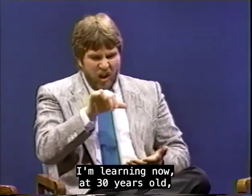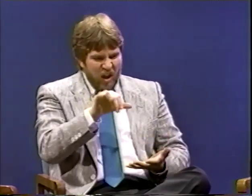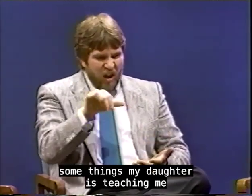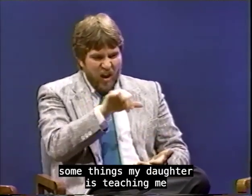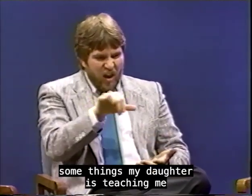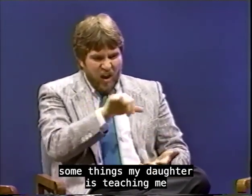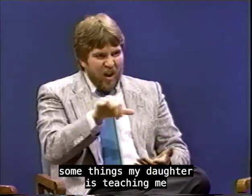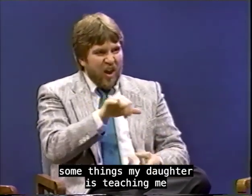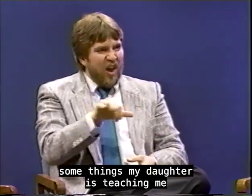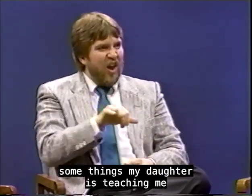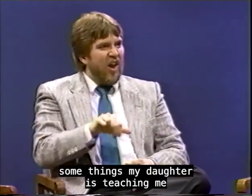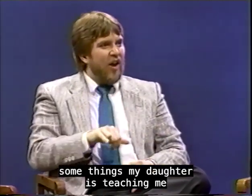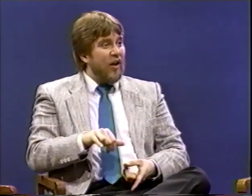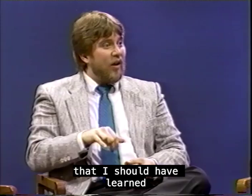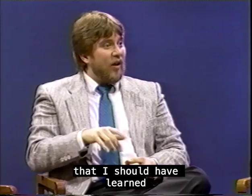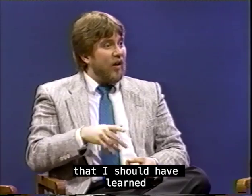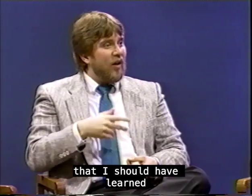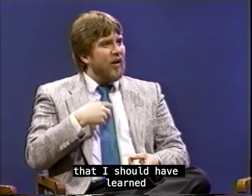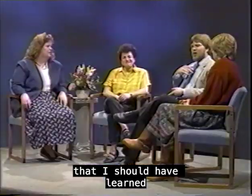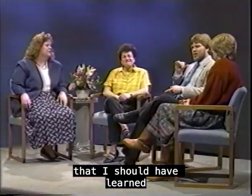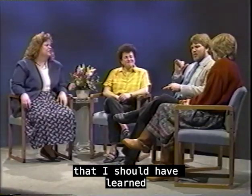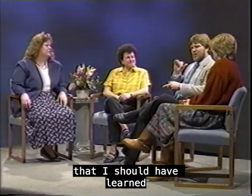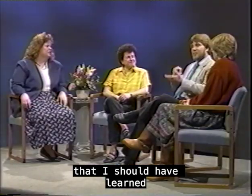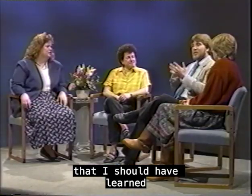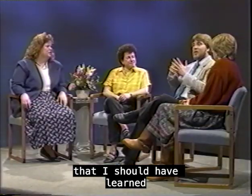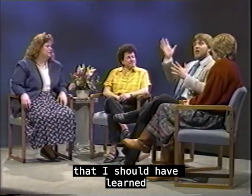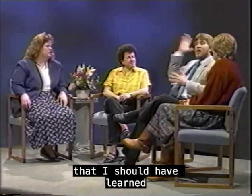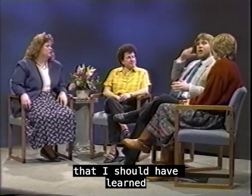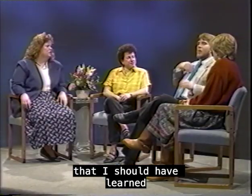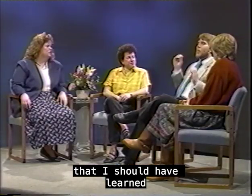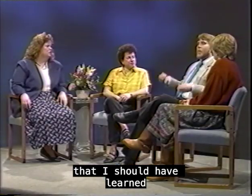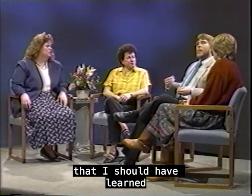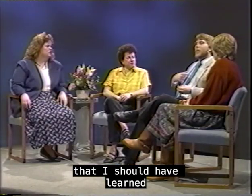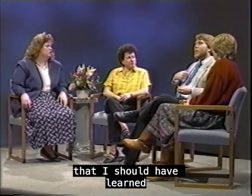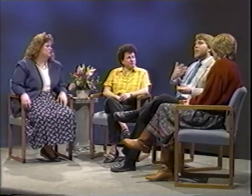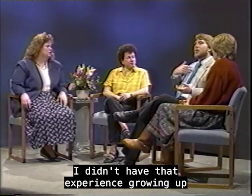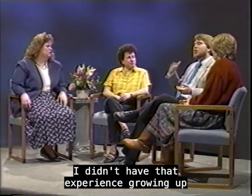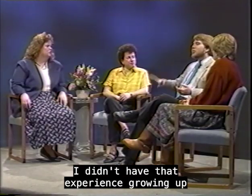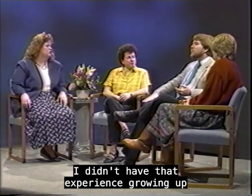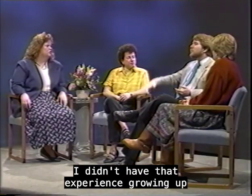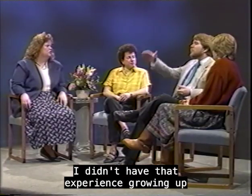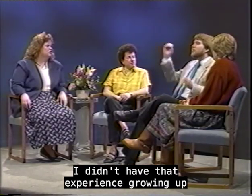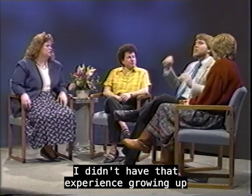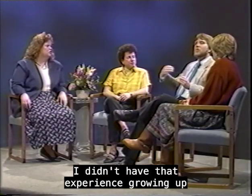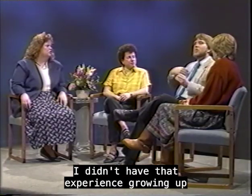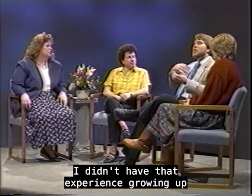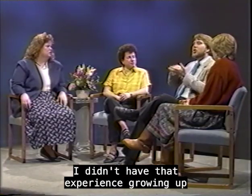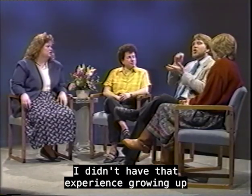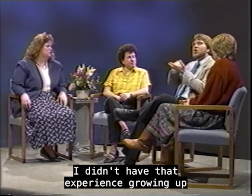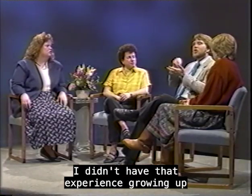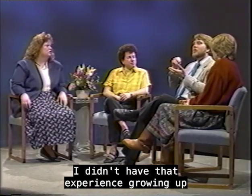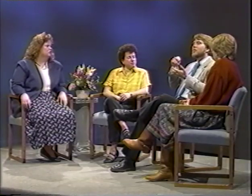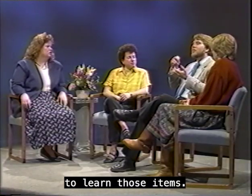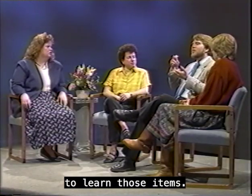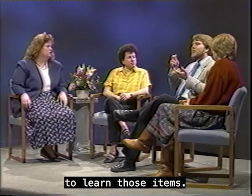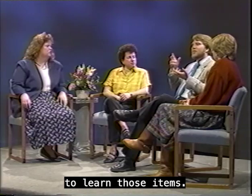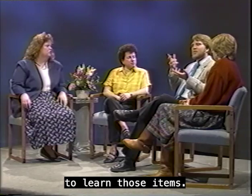old some things my daughter is teaching me that I should have learned when I was that young. Mm-hmm. I didn't have that experience growing up to learn